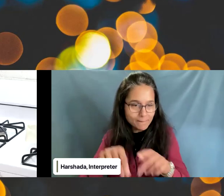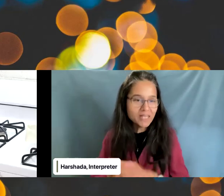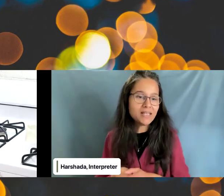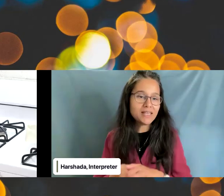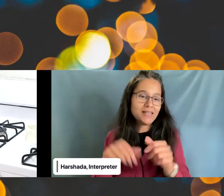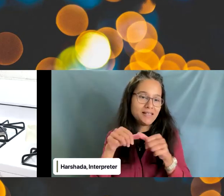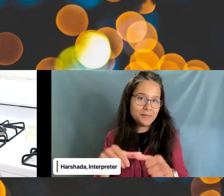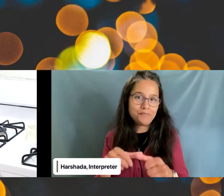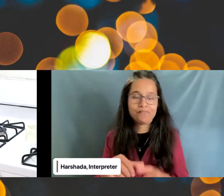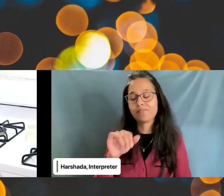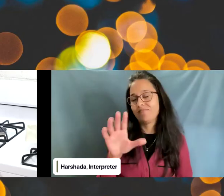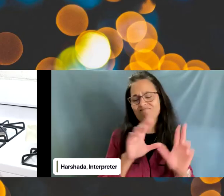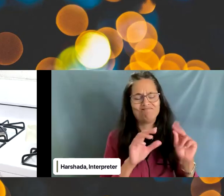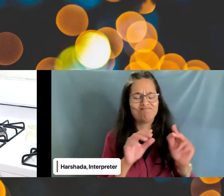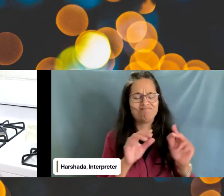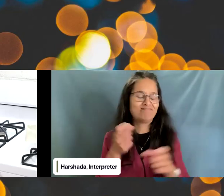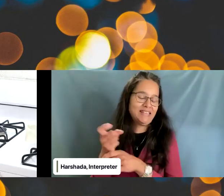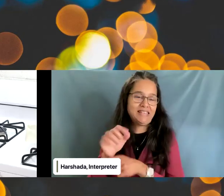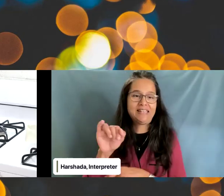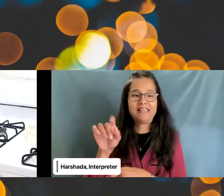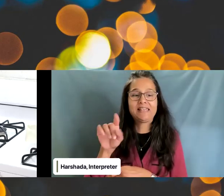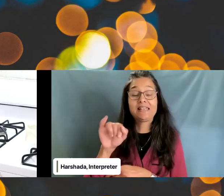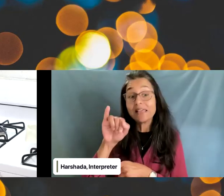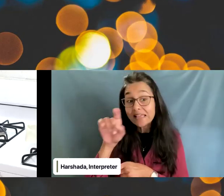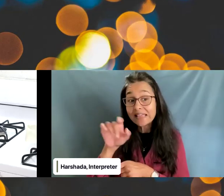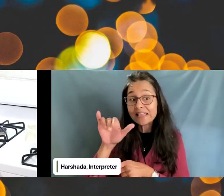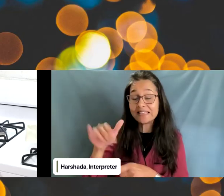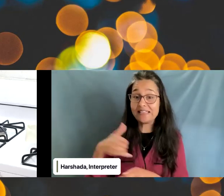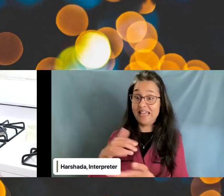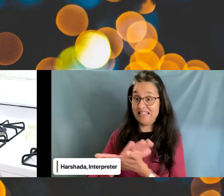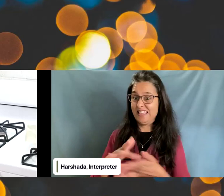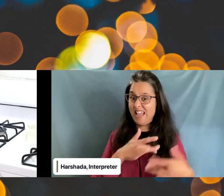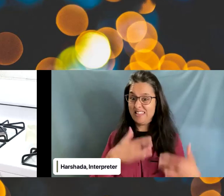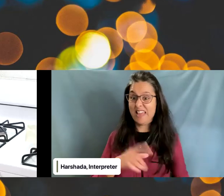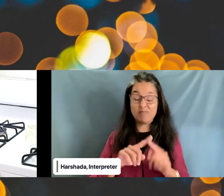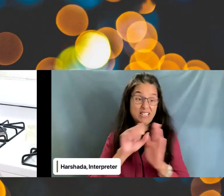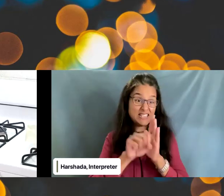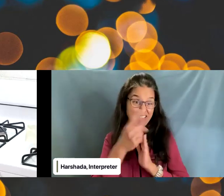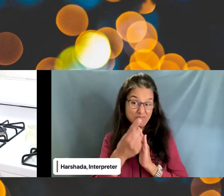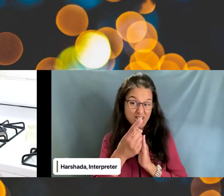No, Izzy has a nice heart. He has a nice heart. But season 1, he was a douchebag, let's be honest.